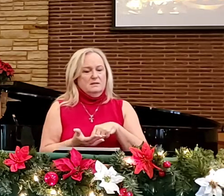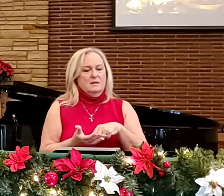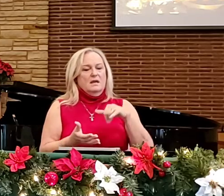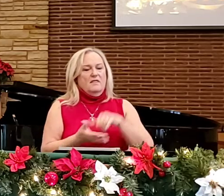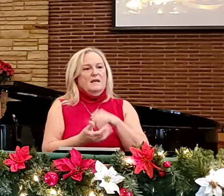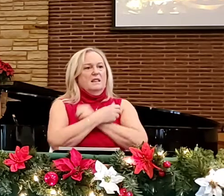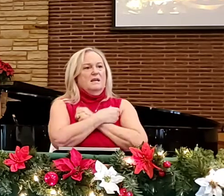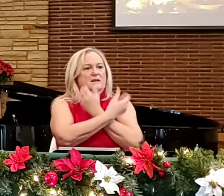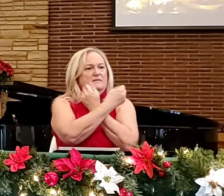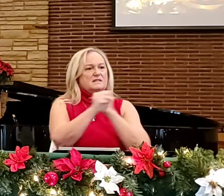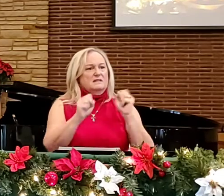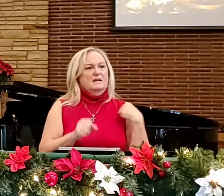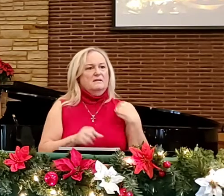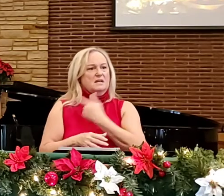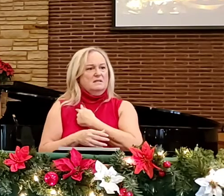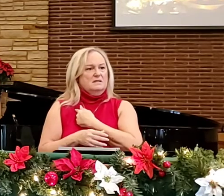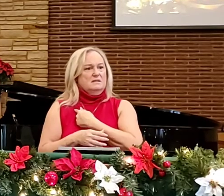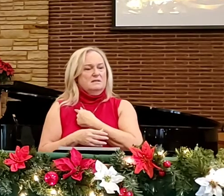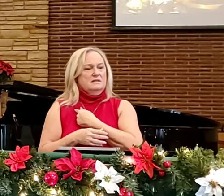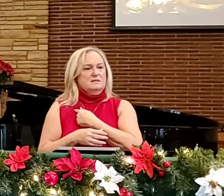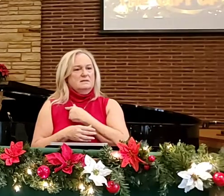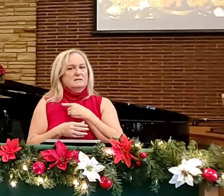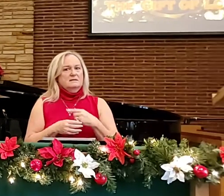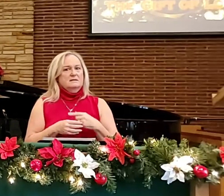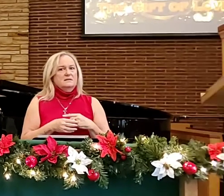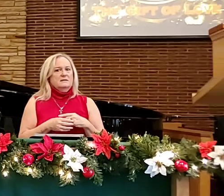that love saves us.